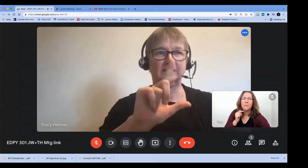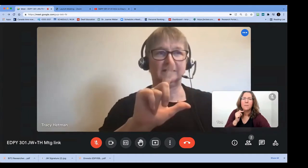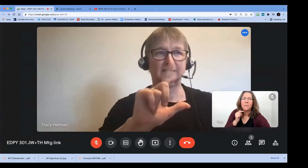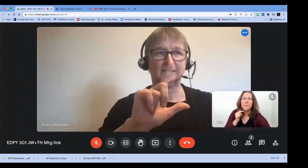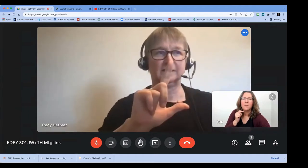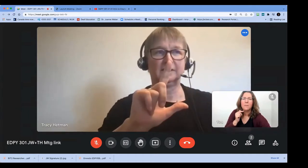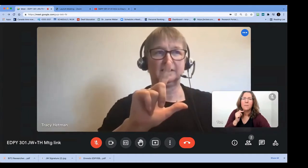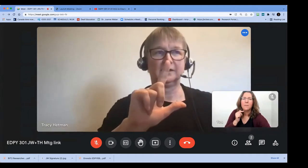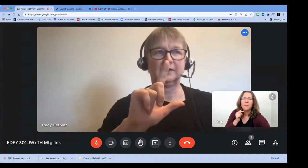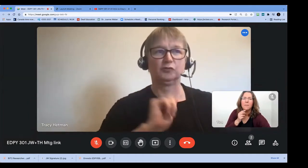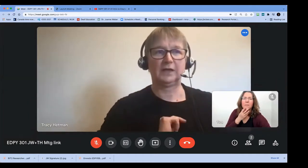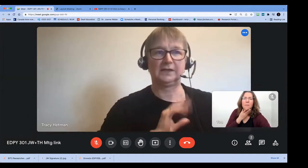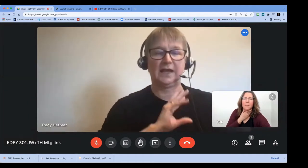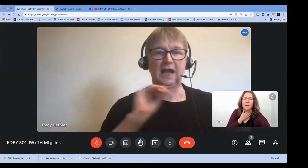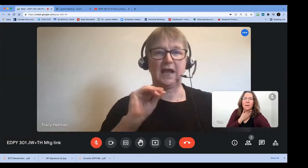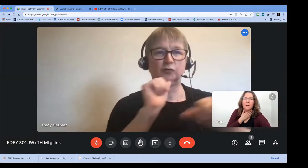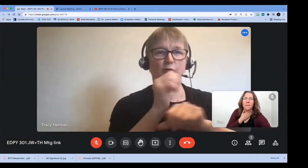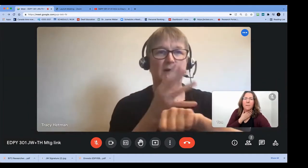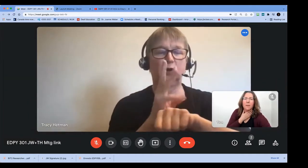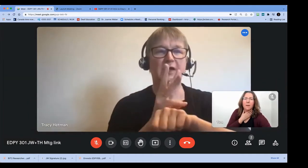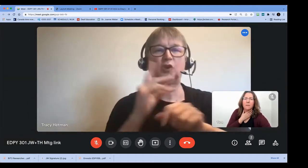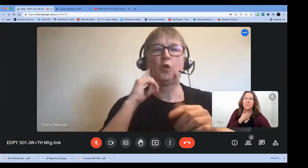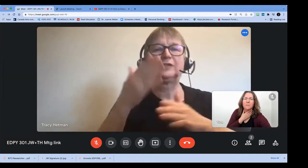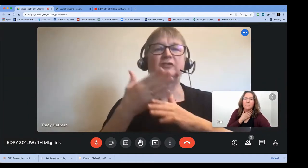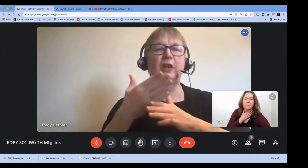Professor Weber. So she's sharing a different screen now.